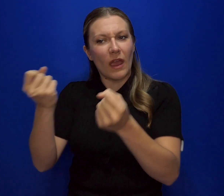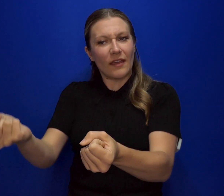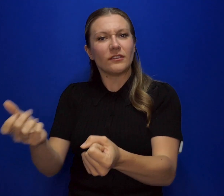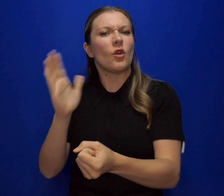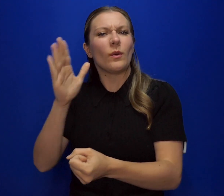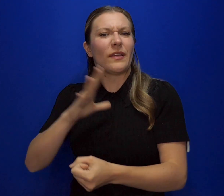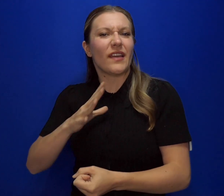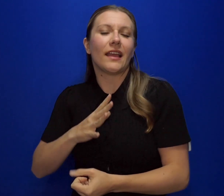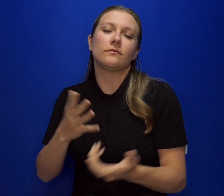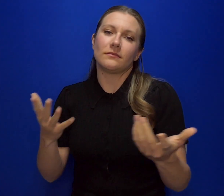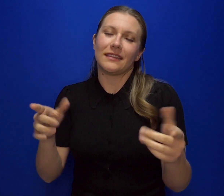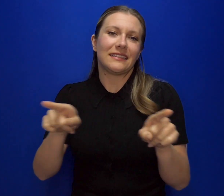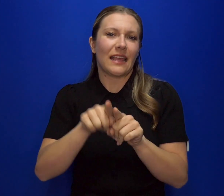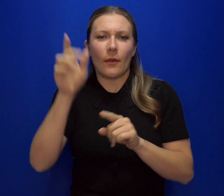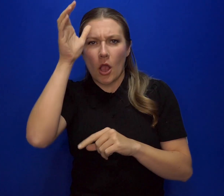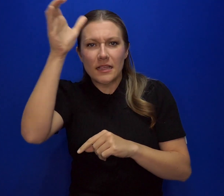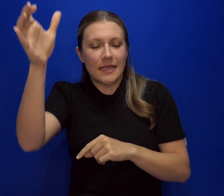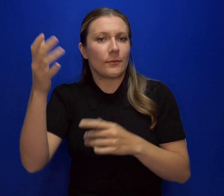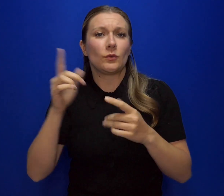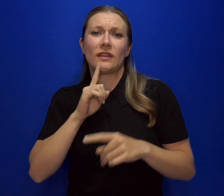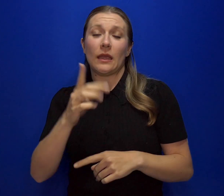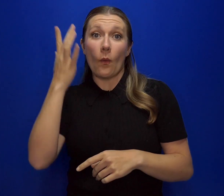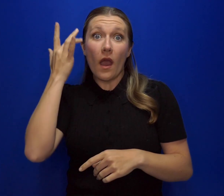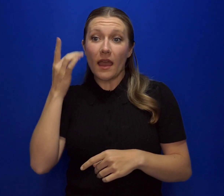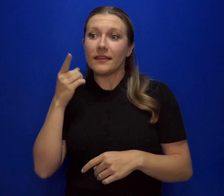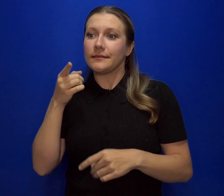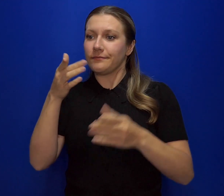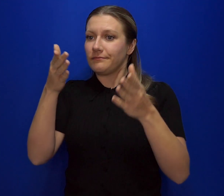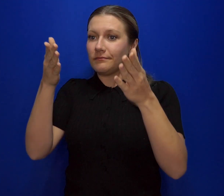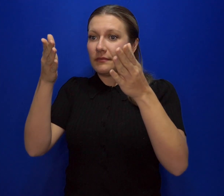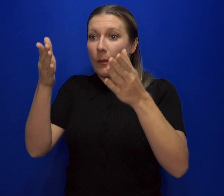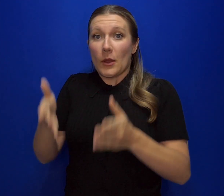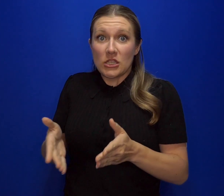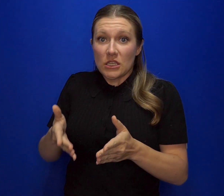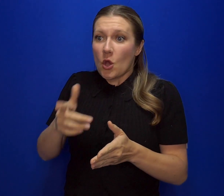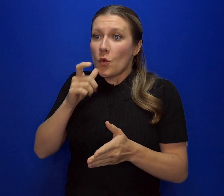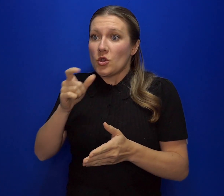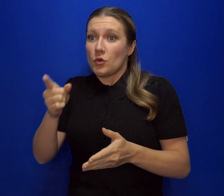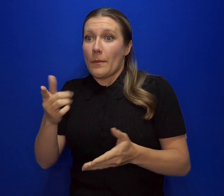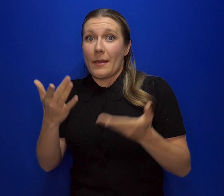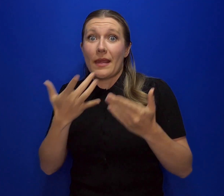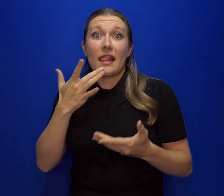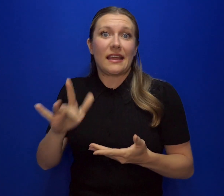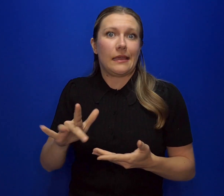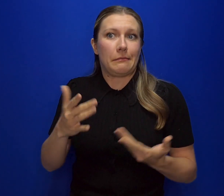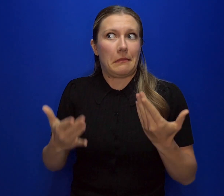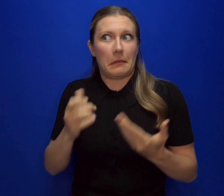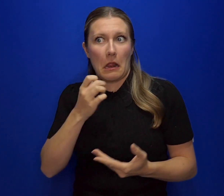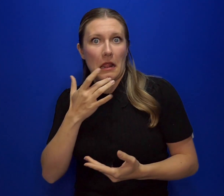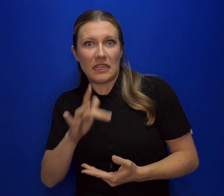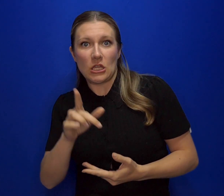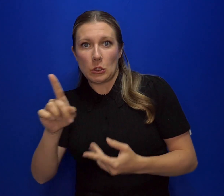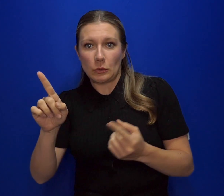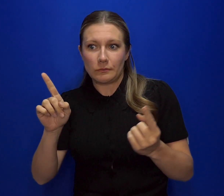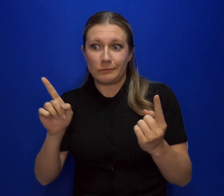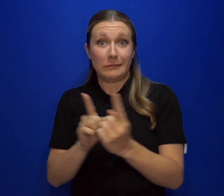just, a lot of this does end up boiling down to the person that you luckily or unluckily bump into when you're diagnosed